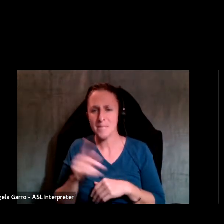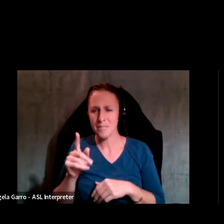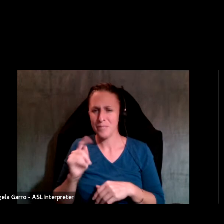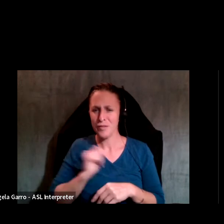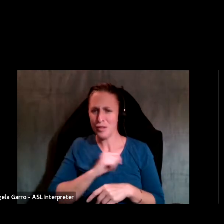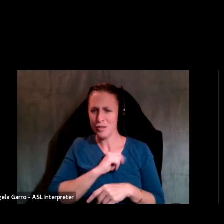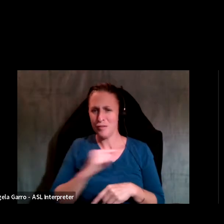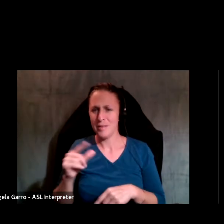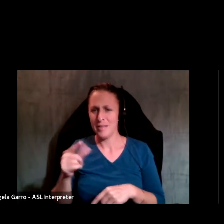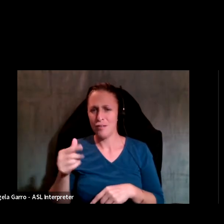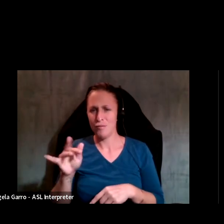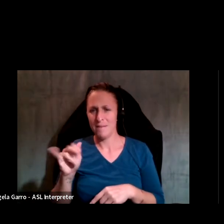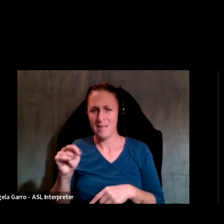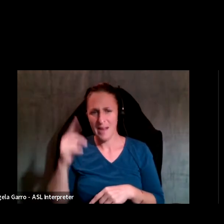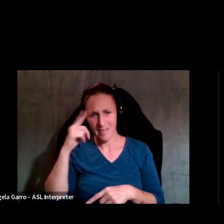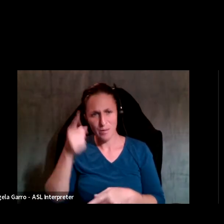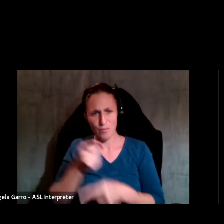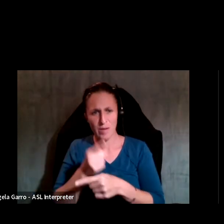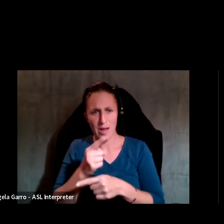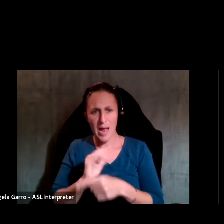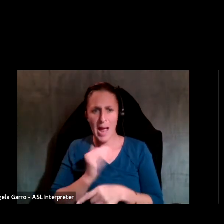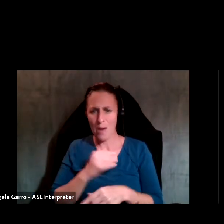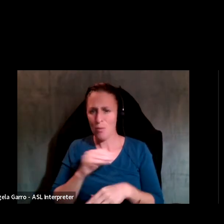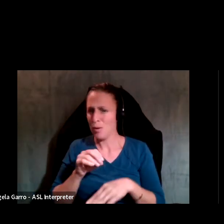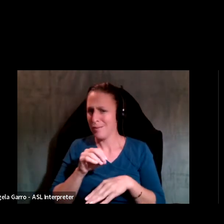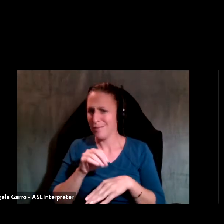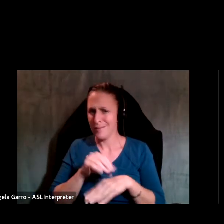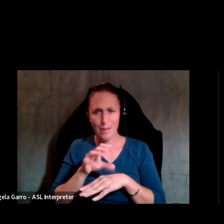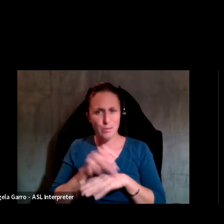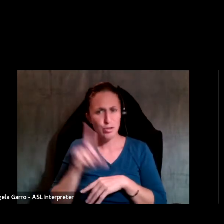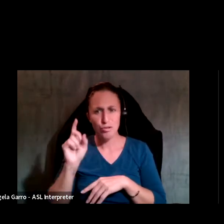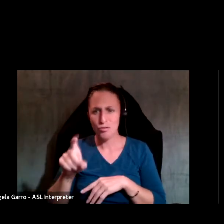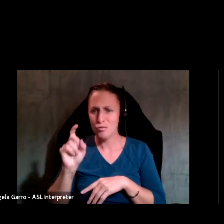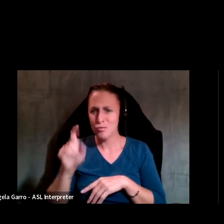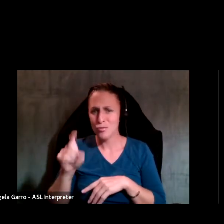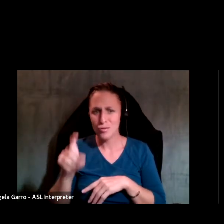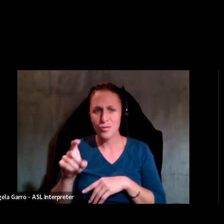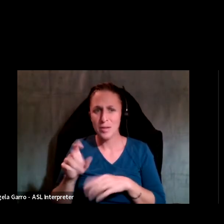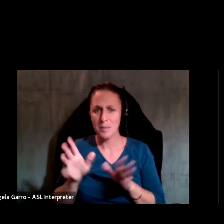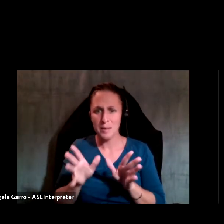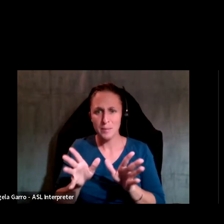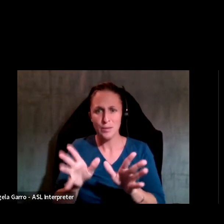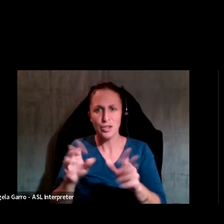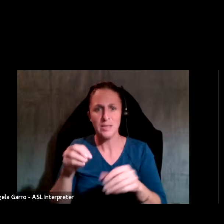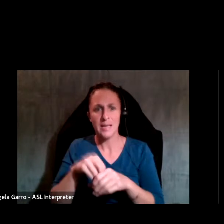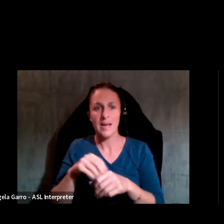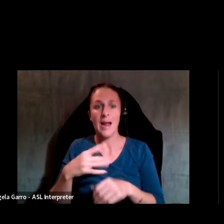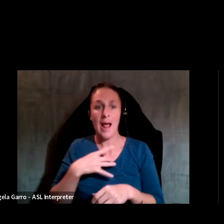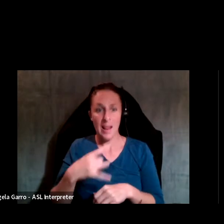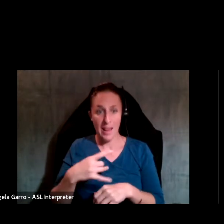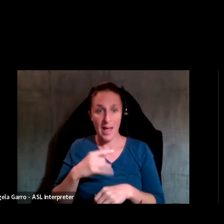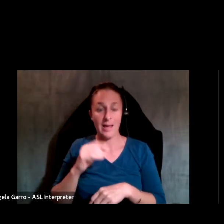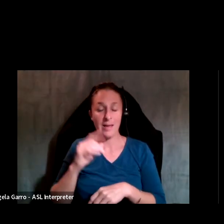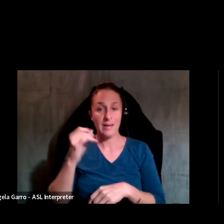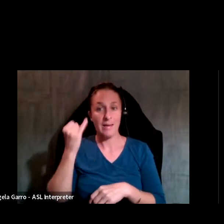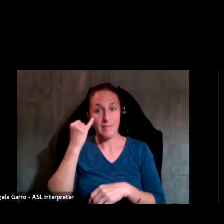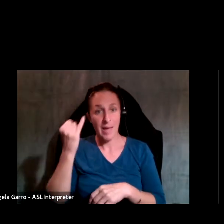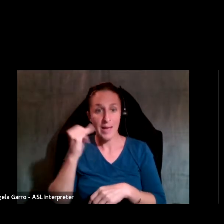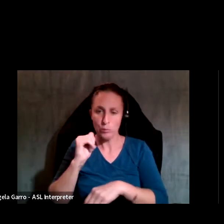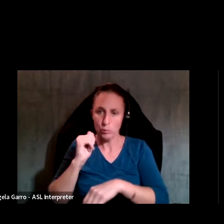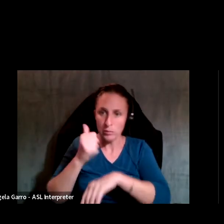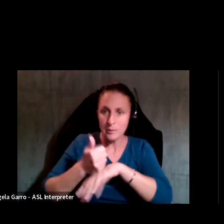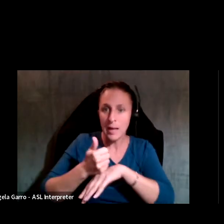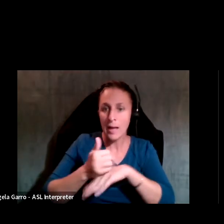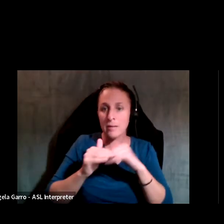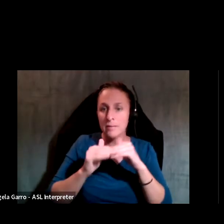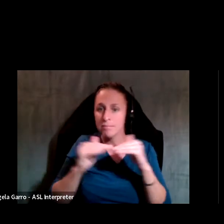think our counselors should be pushing in. I like the idea of setting the floor at, every